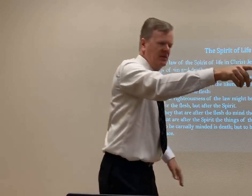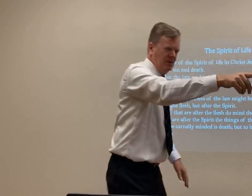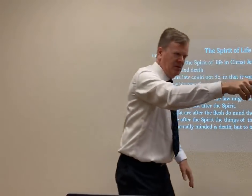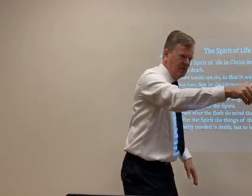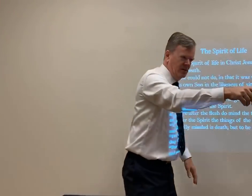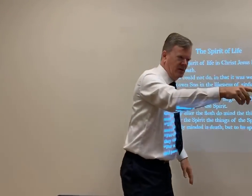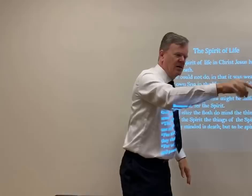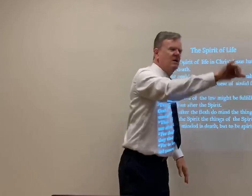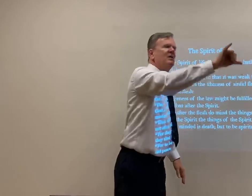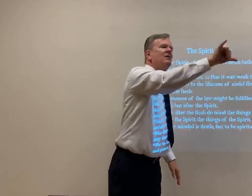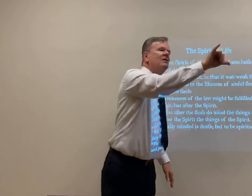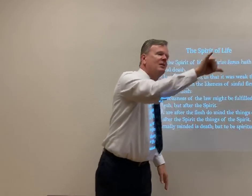Yes.